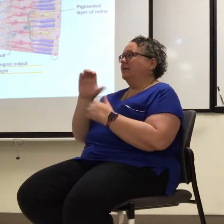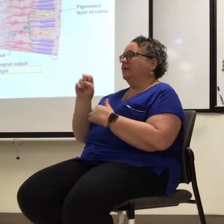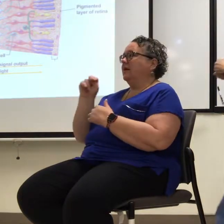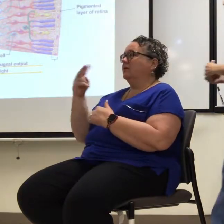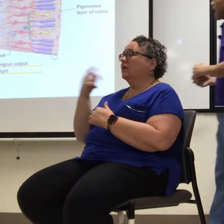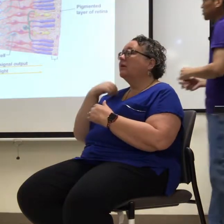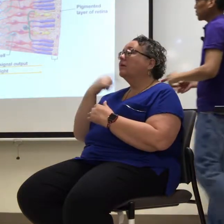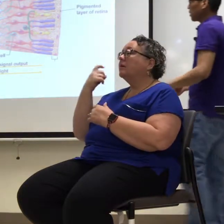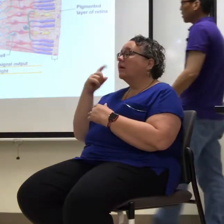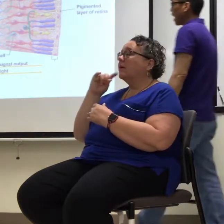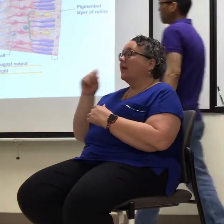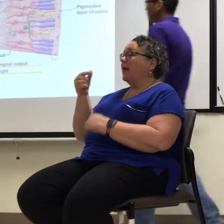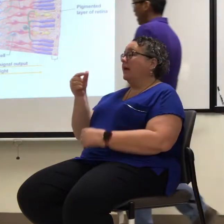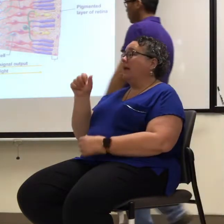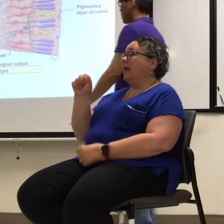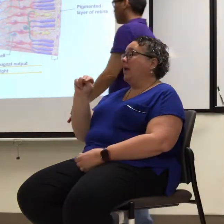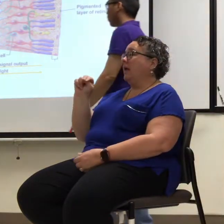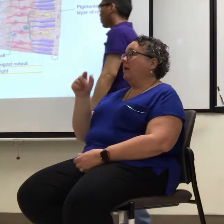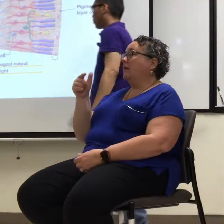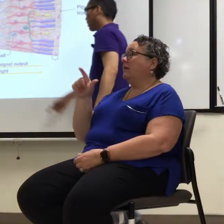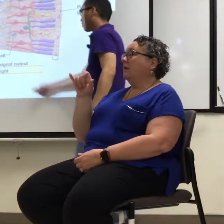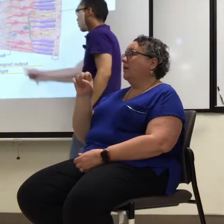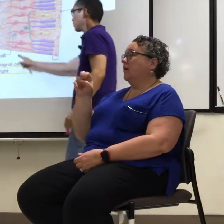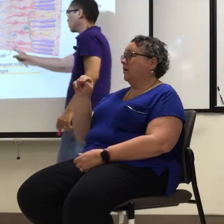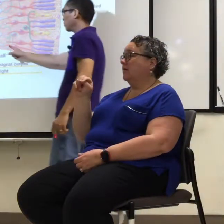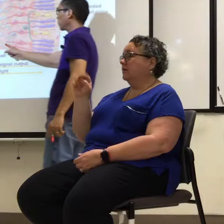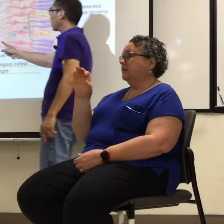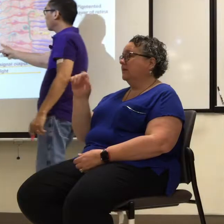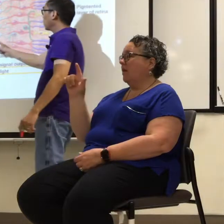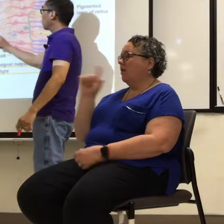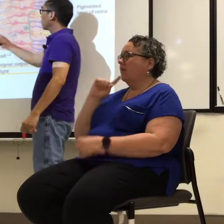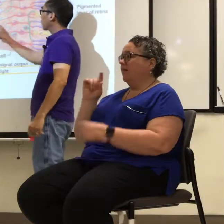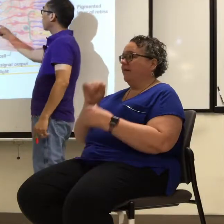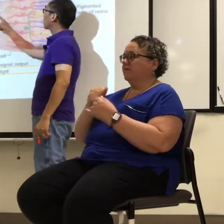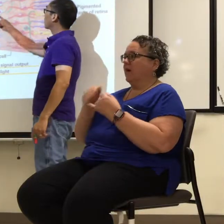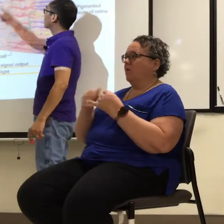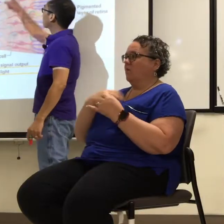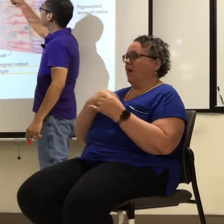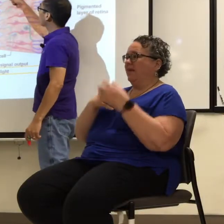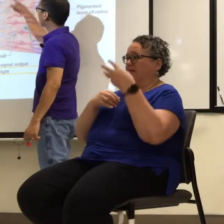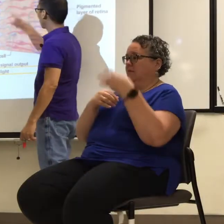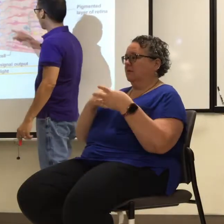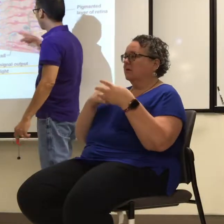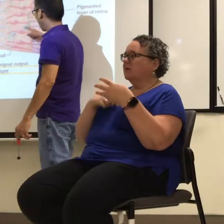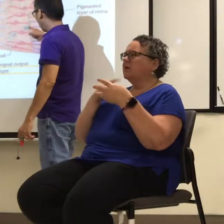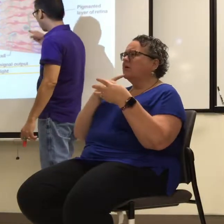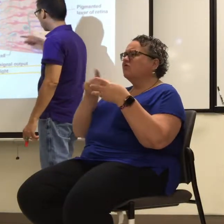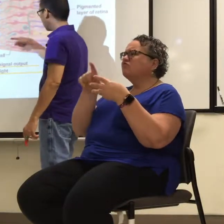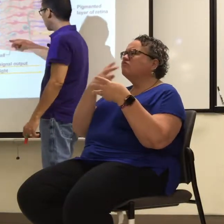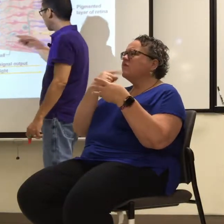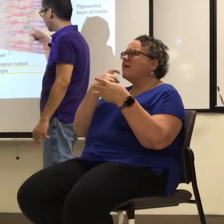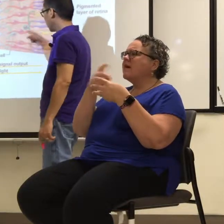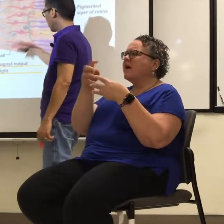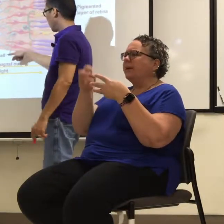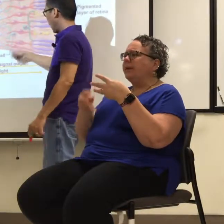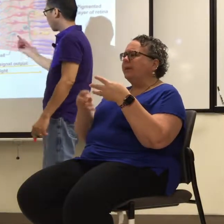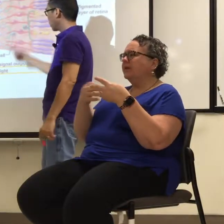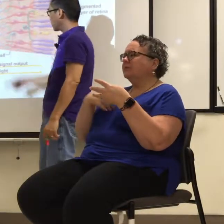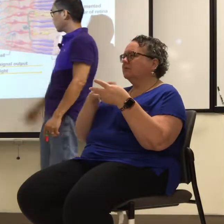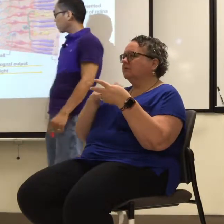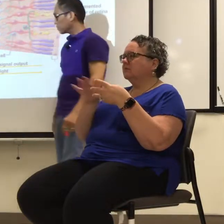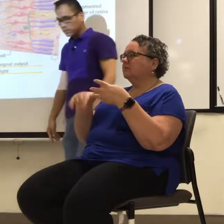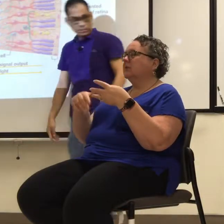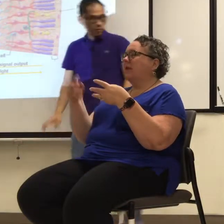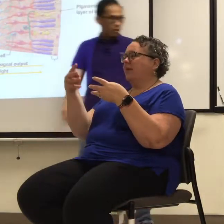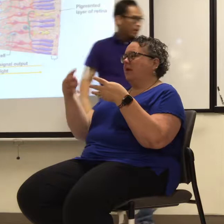cells, that actually have fibers that form cranial nerve 2. Okay? These other cells, don't worry about them. The